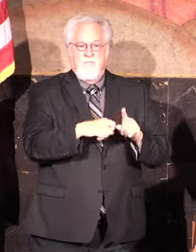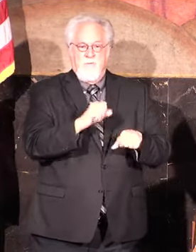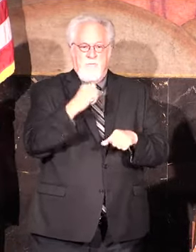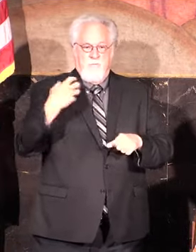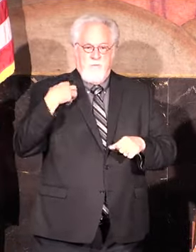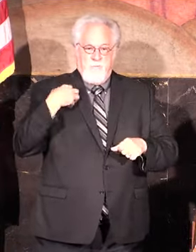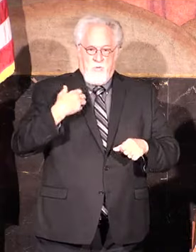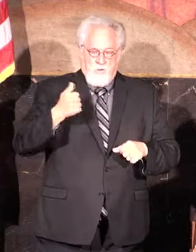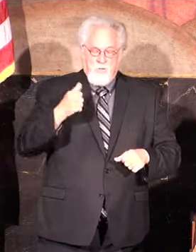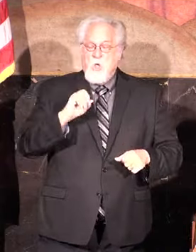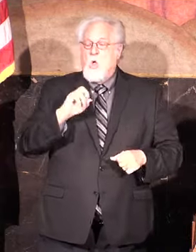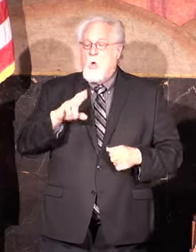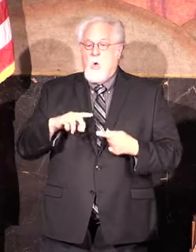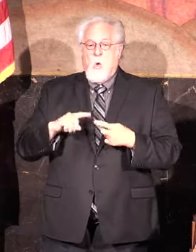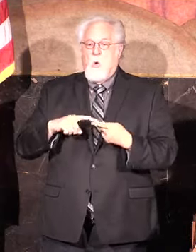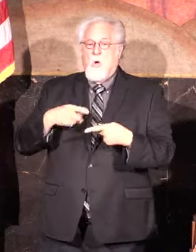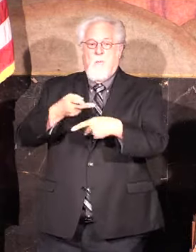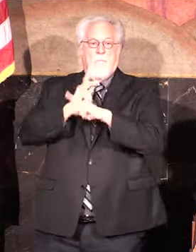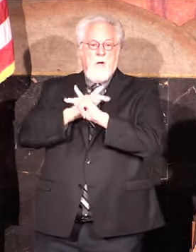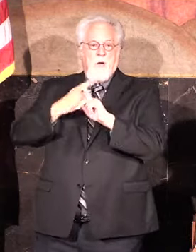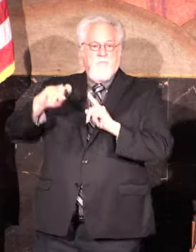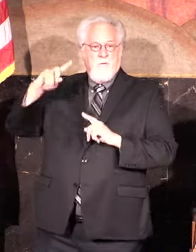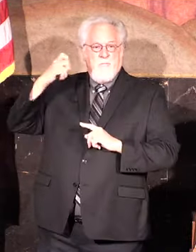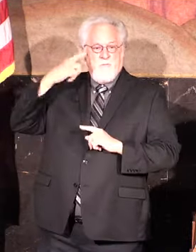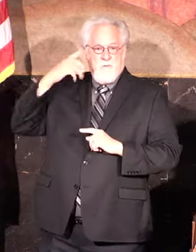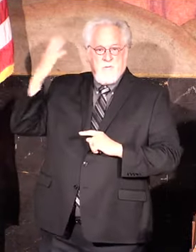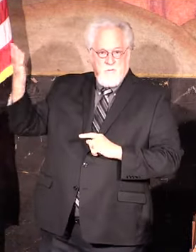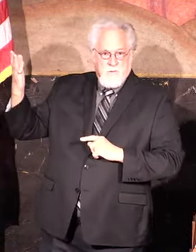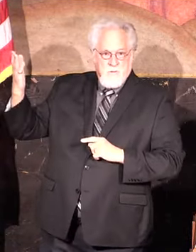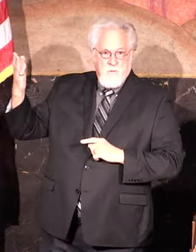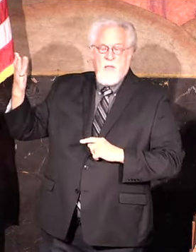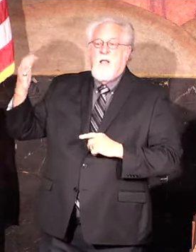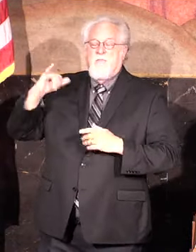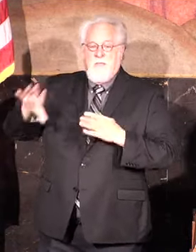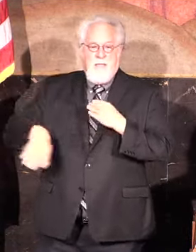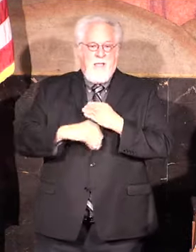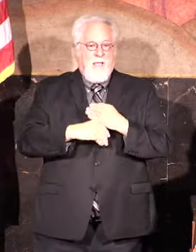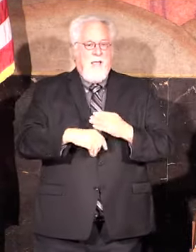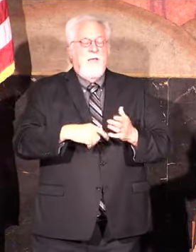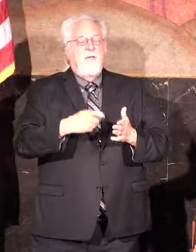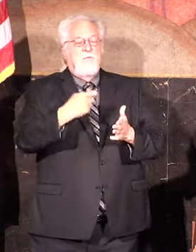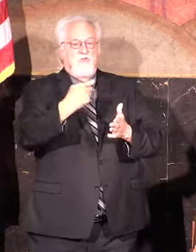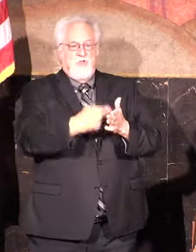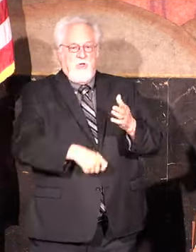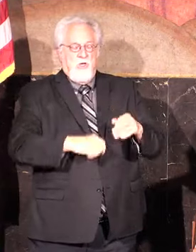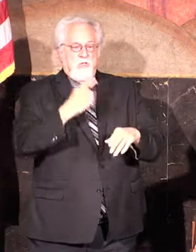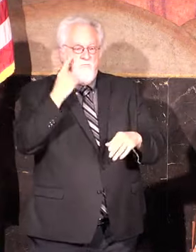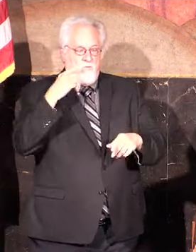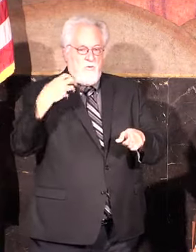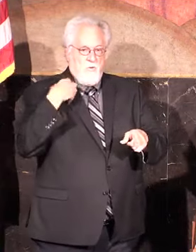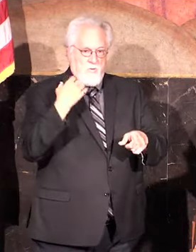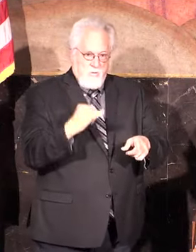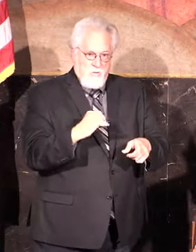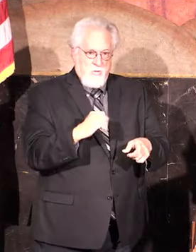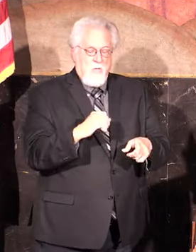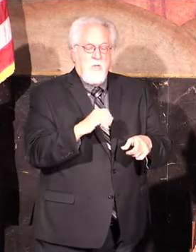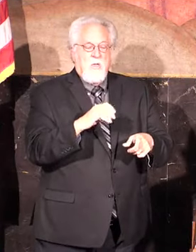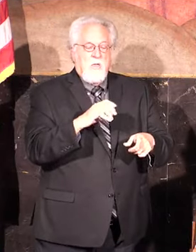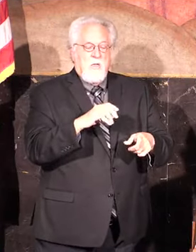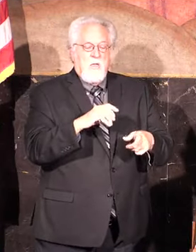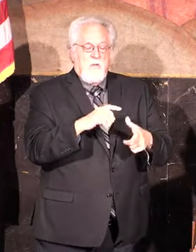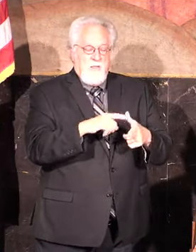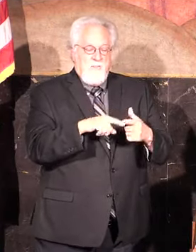fund, or you borrow money from the federal government, in which case you have to put a surcharge on employers in order to ensure the federal government, assure the federal government that you're